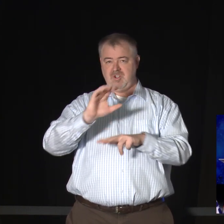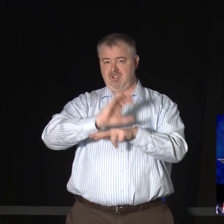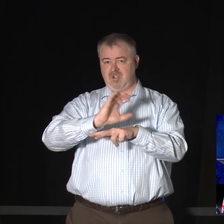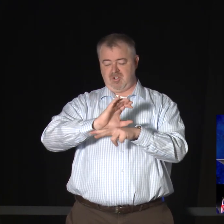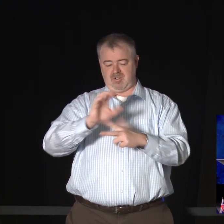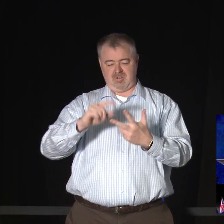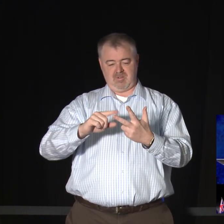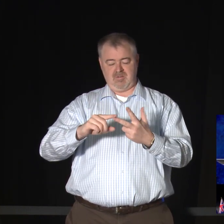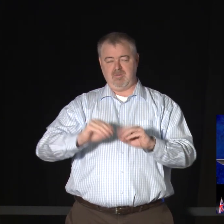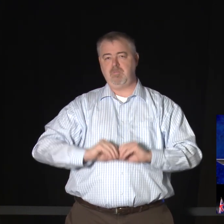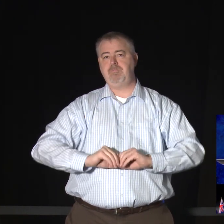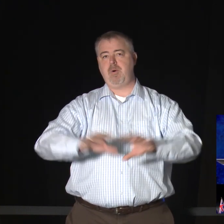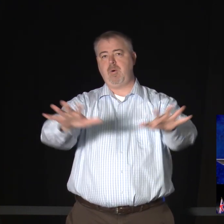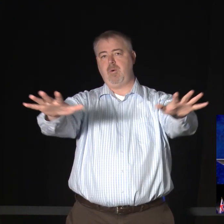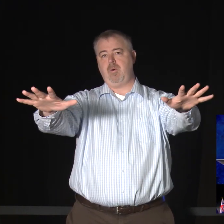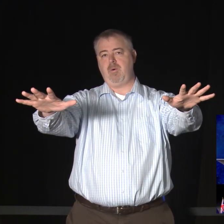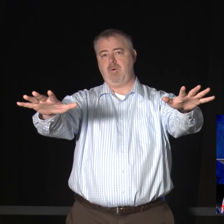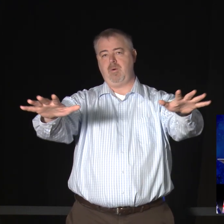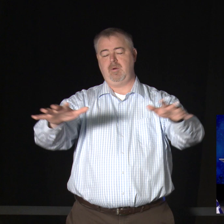scattered.